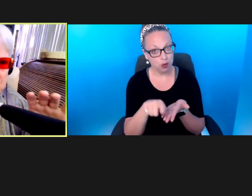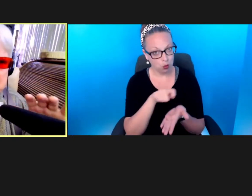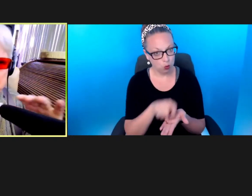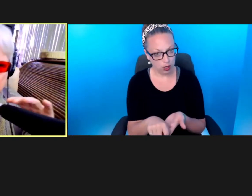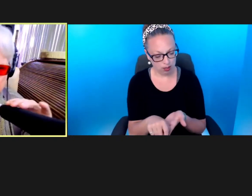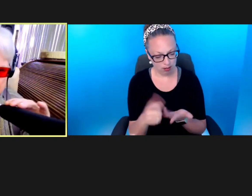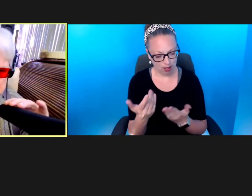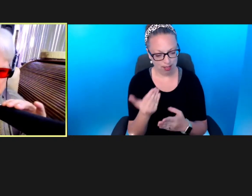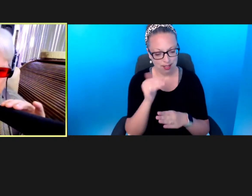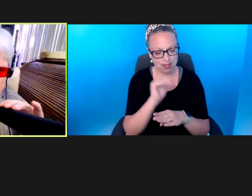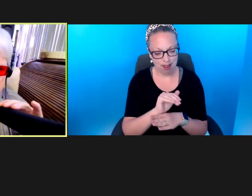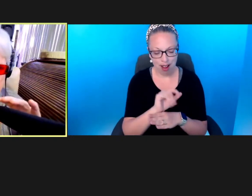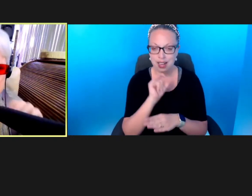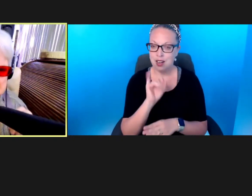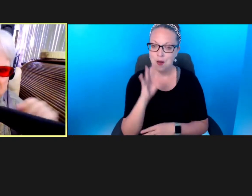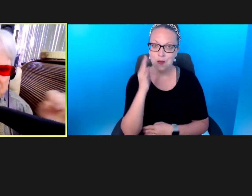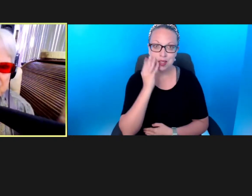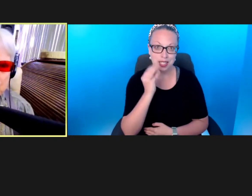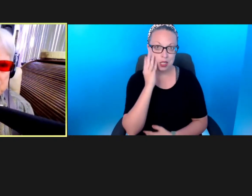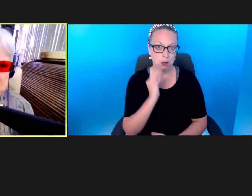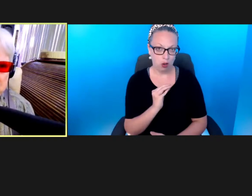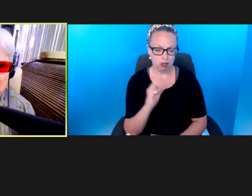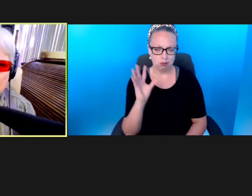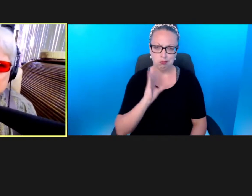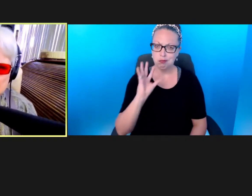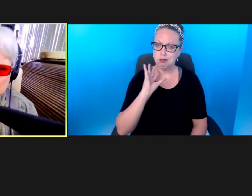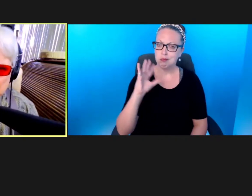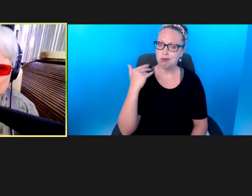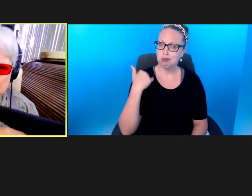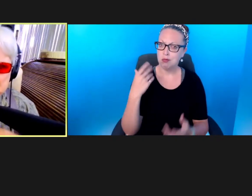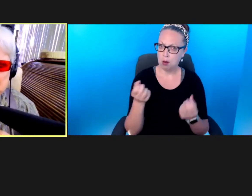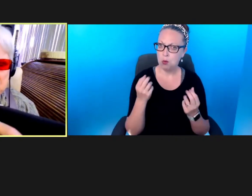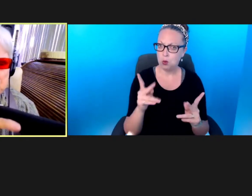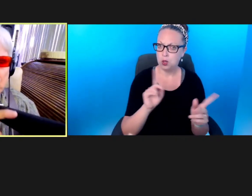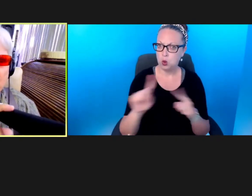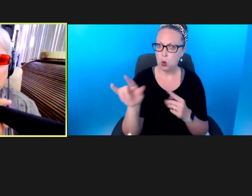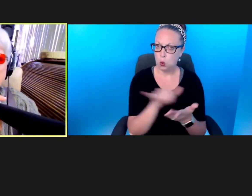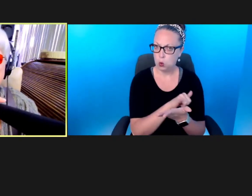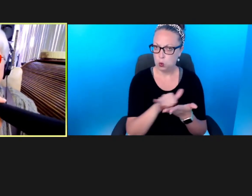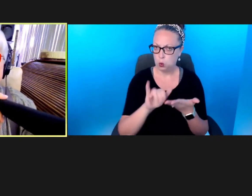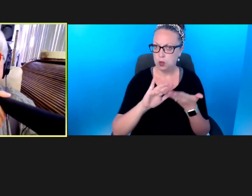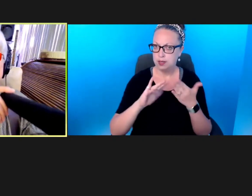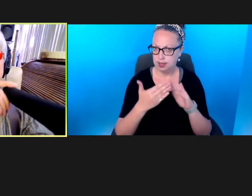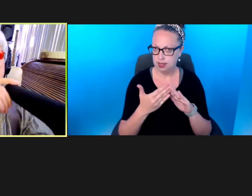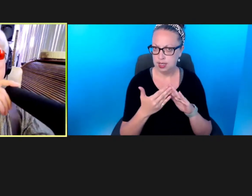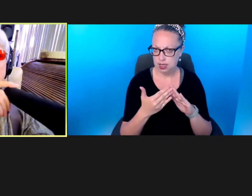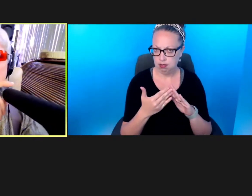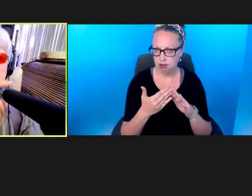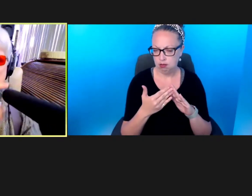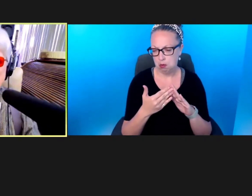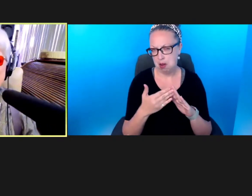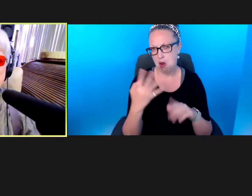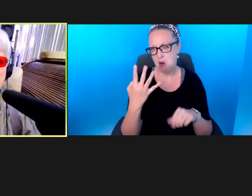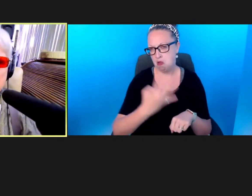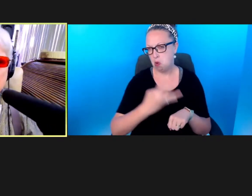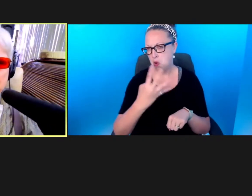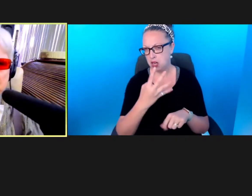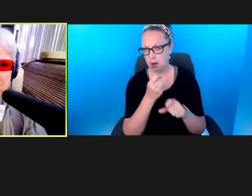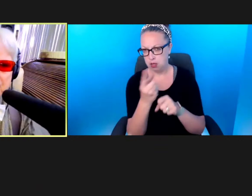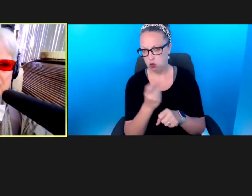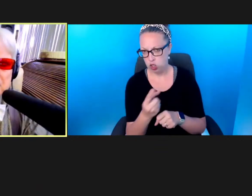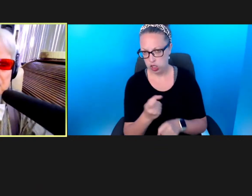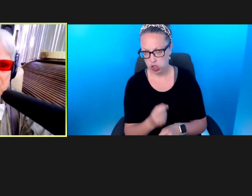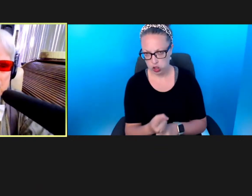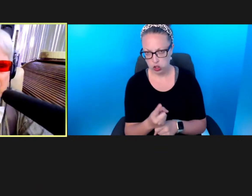evening of the experience. I used to have the opportunity to go to New York City every quarter to be part of the